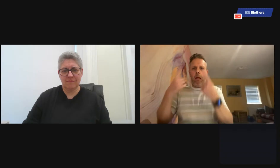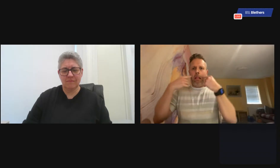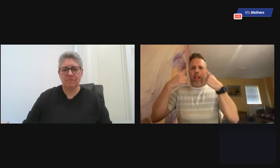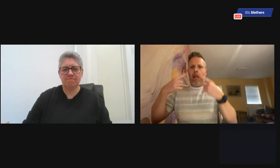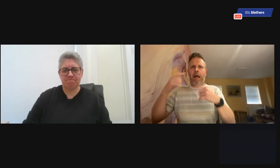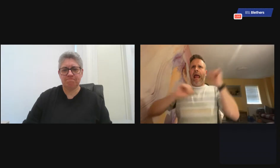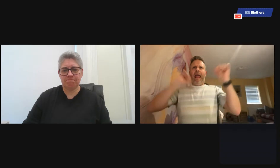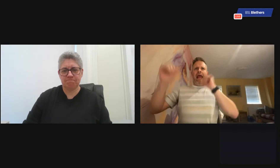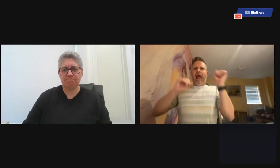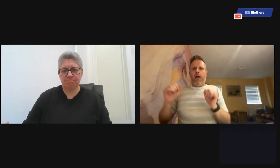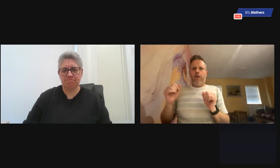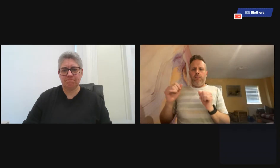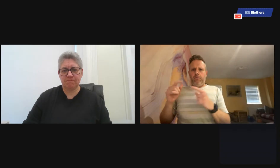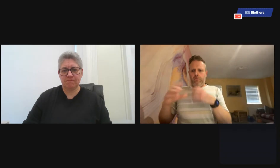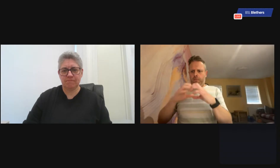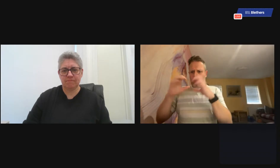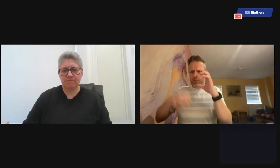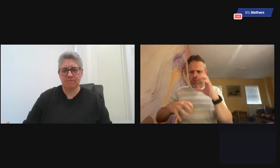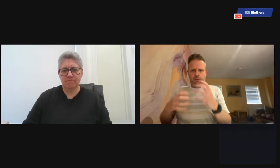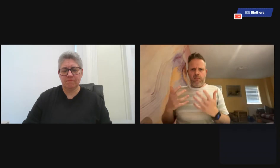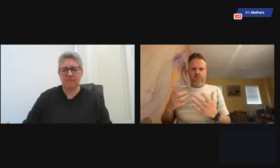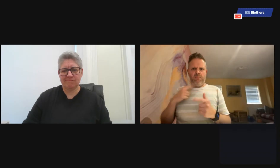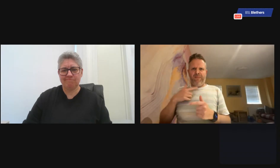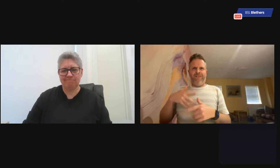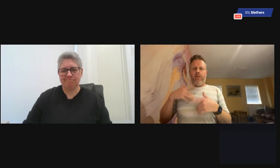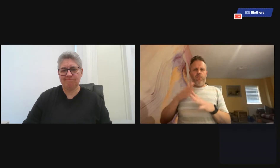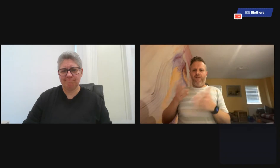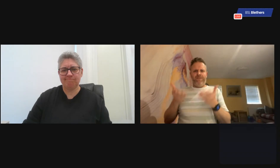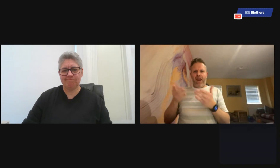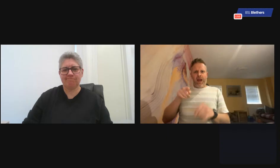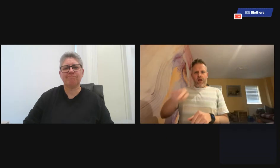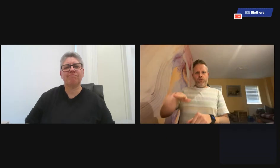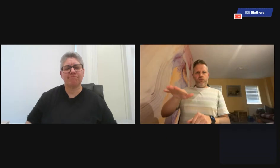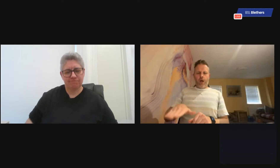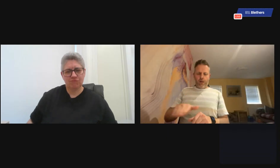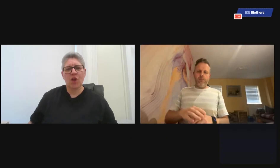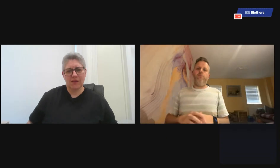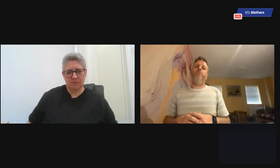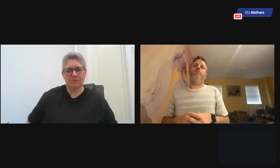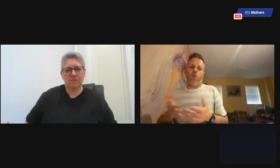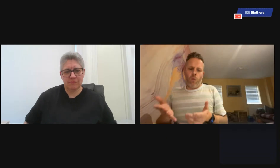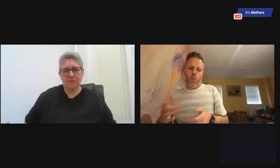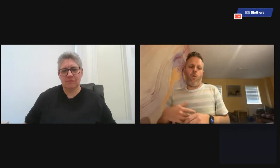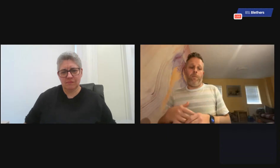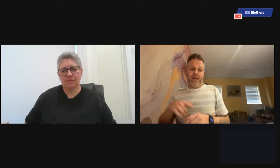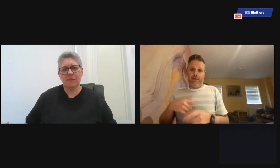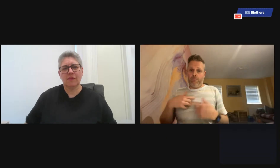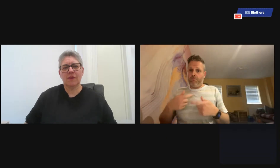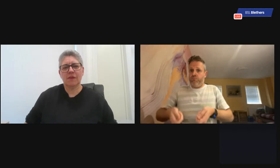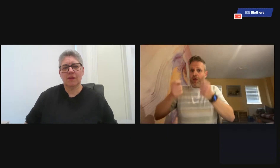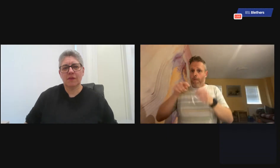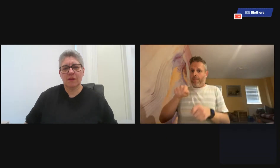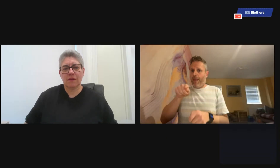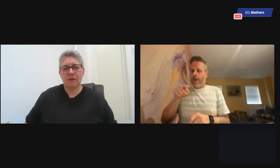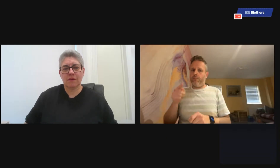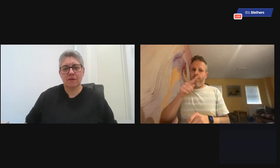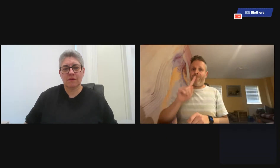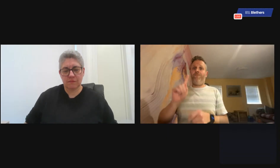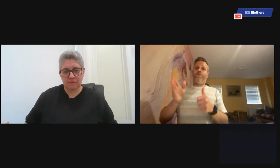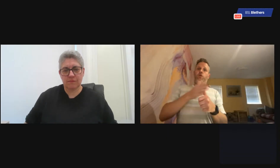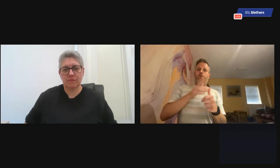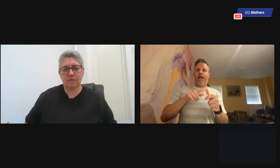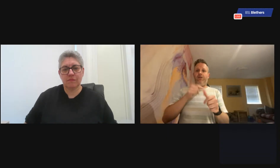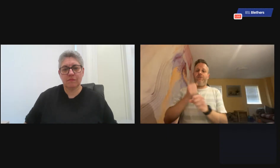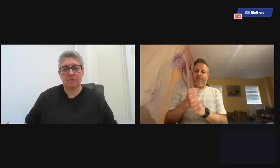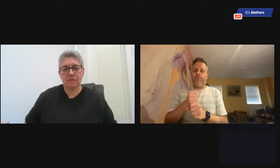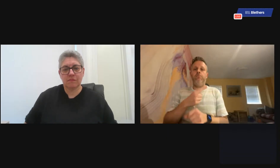because it may well be that if I had, any hearing children in terms of communication, how